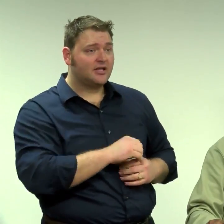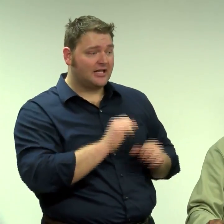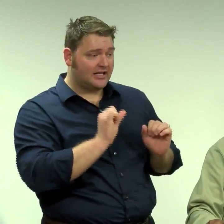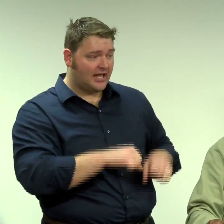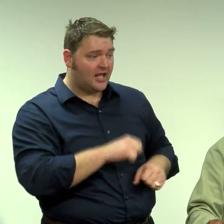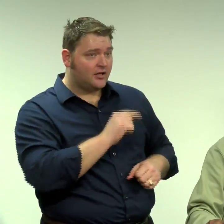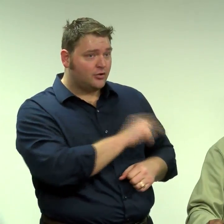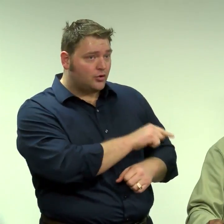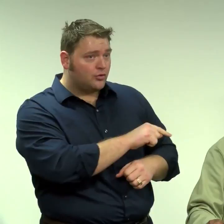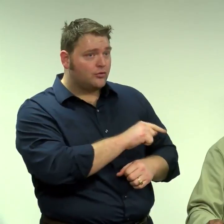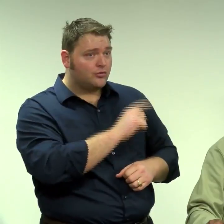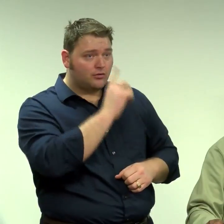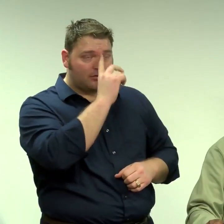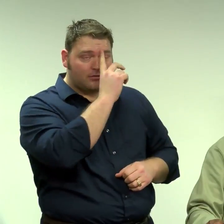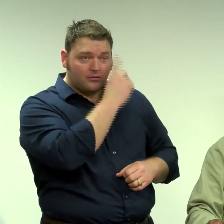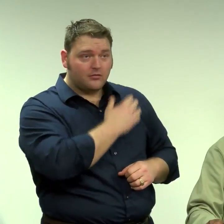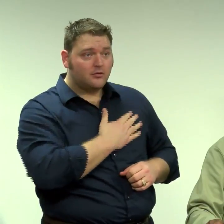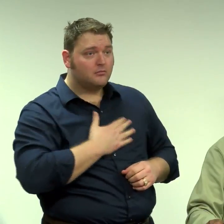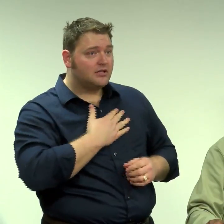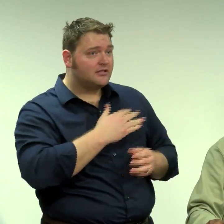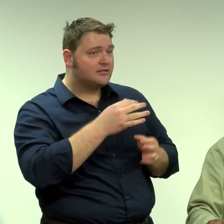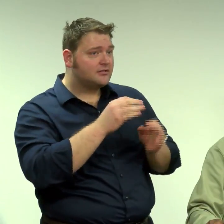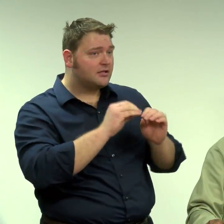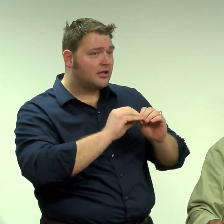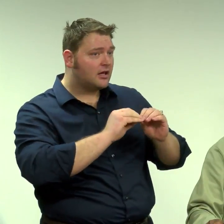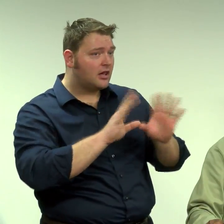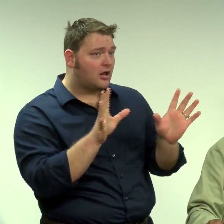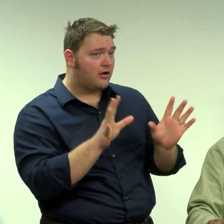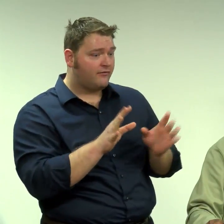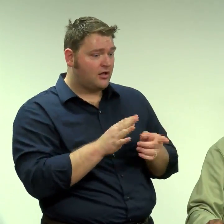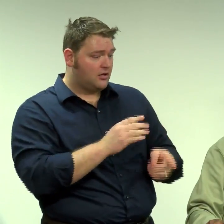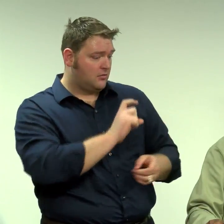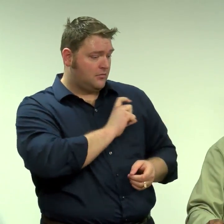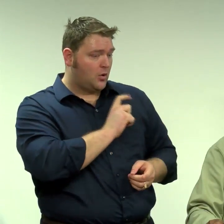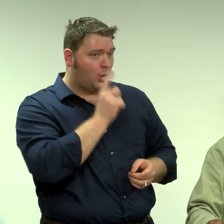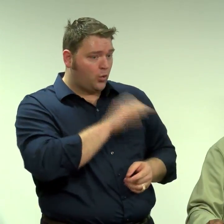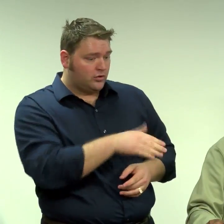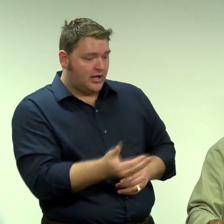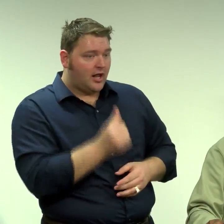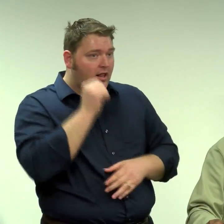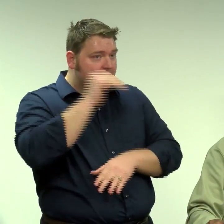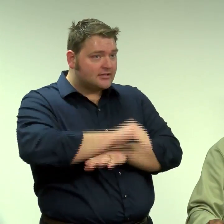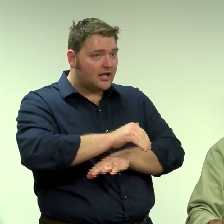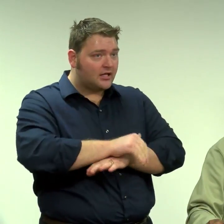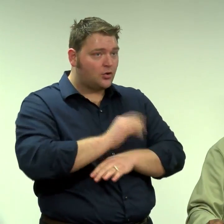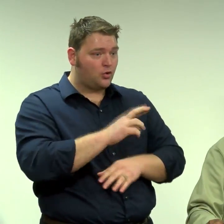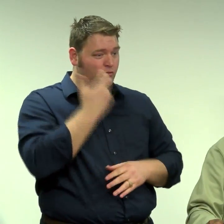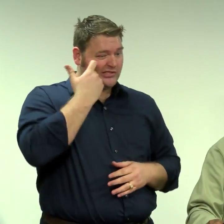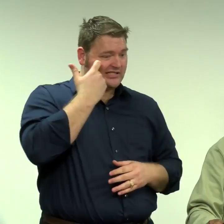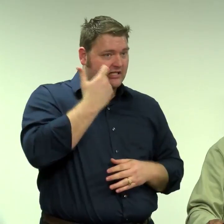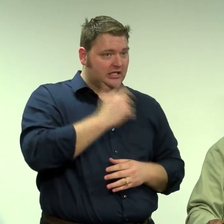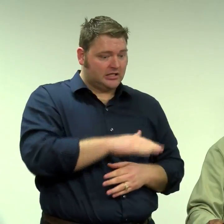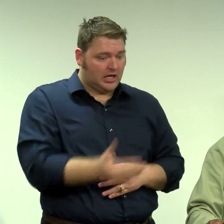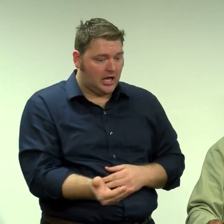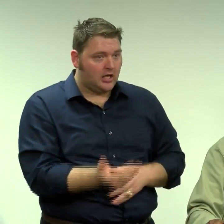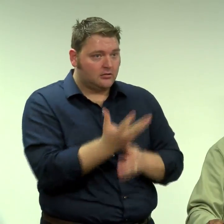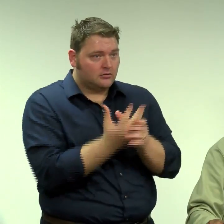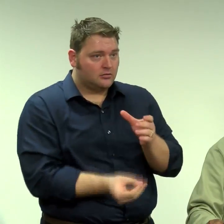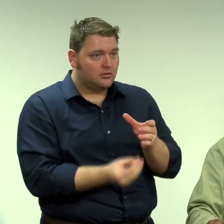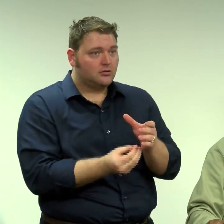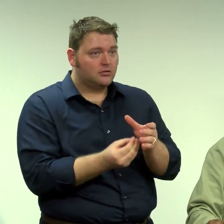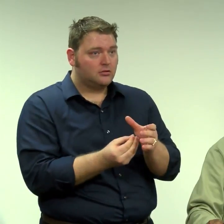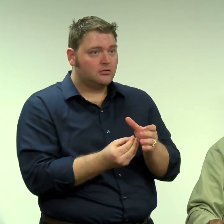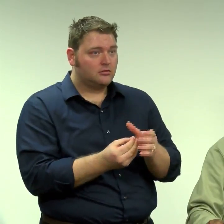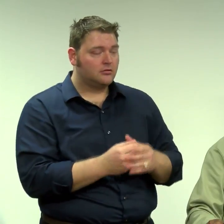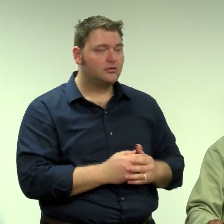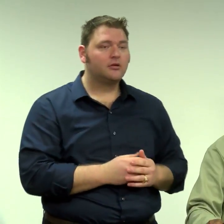confirm what we've heard reports of a Houston police officer losing their life last night or recently, being swept away